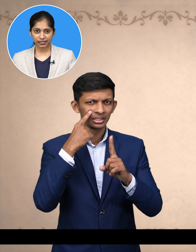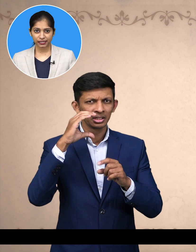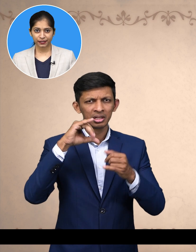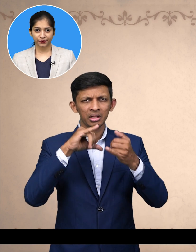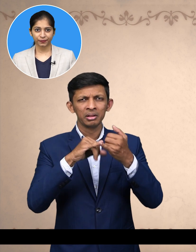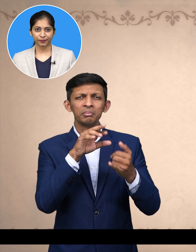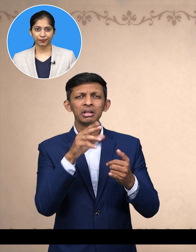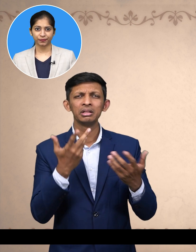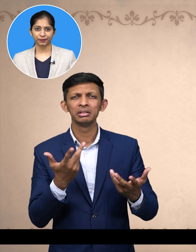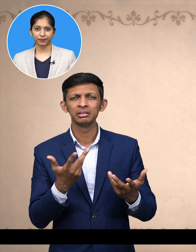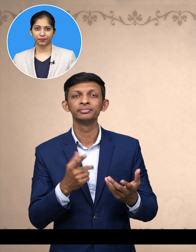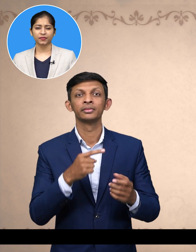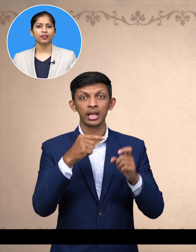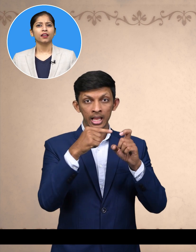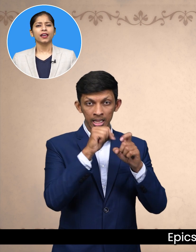Epics.